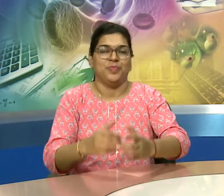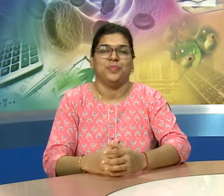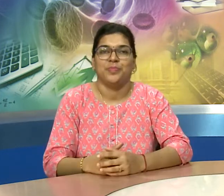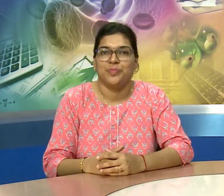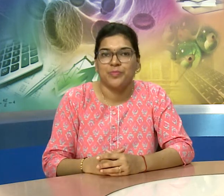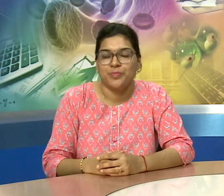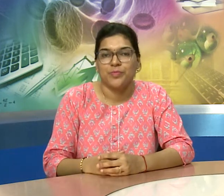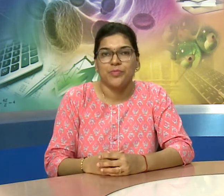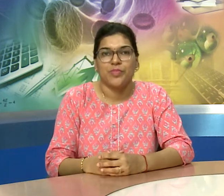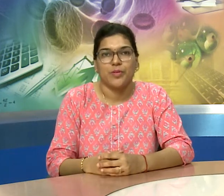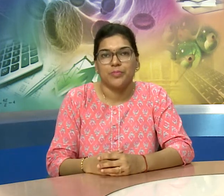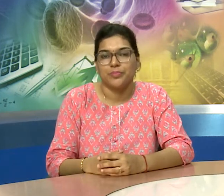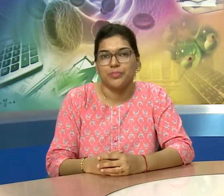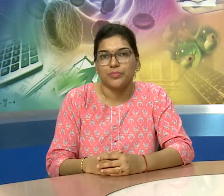of this poem.